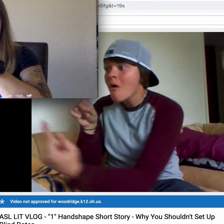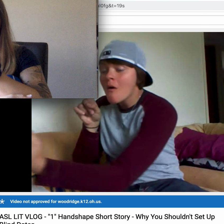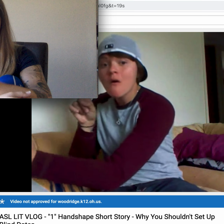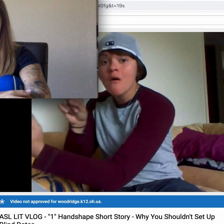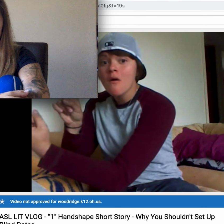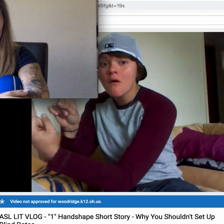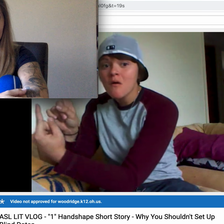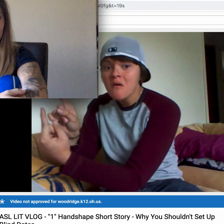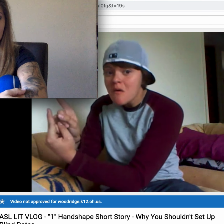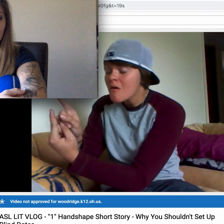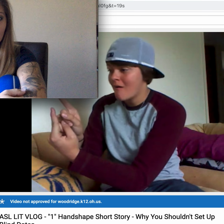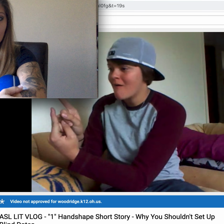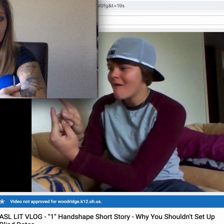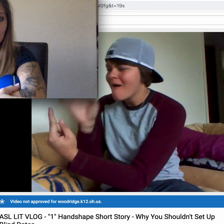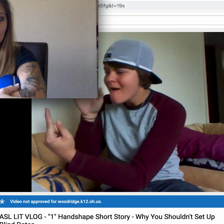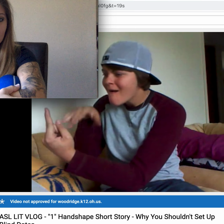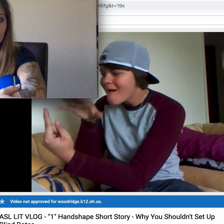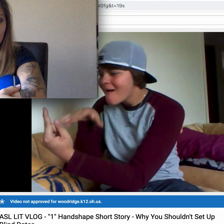She goes up to him.